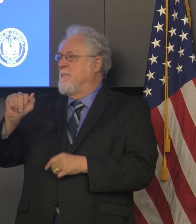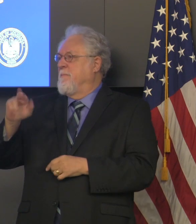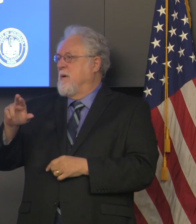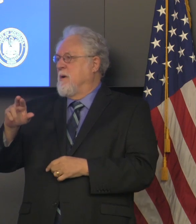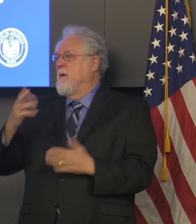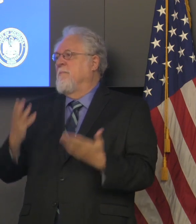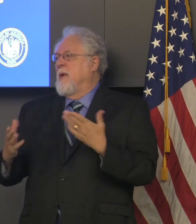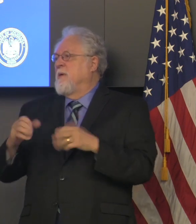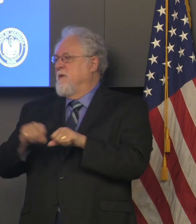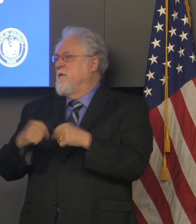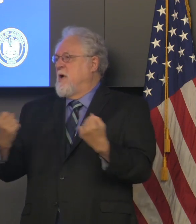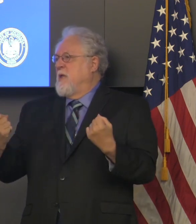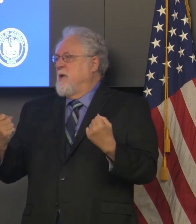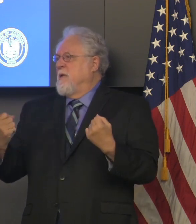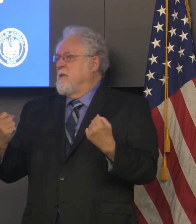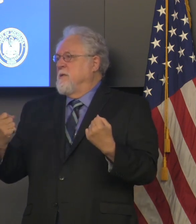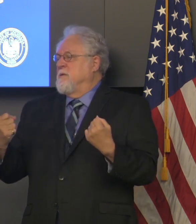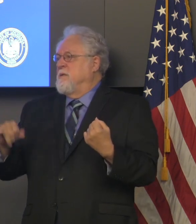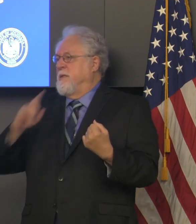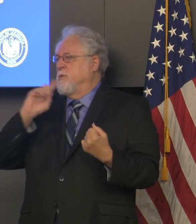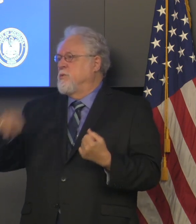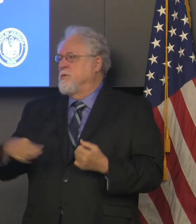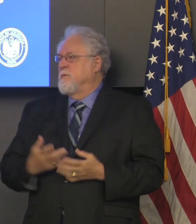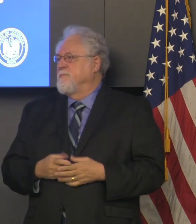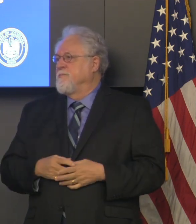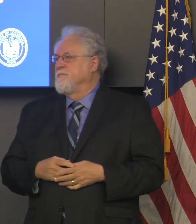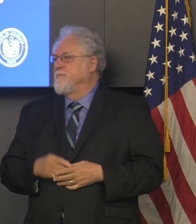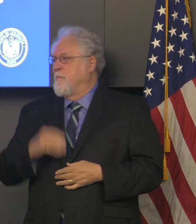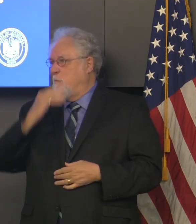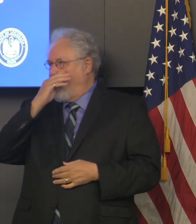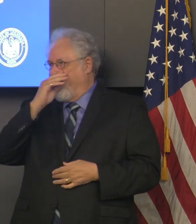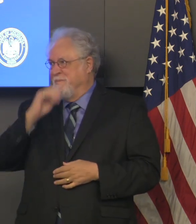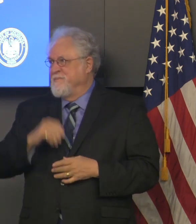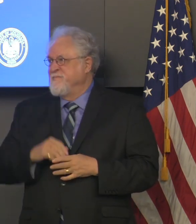maybe violating the order, the current order.